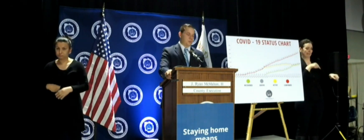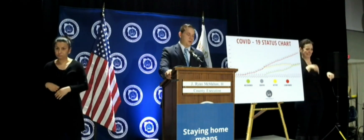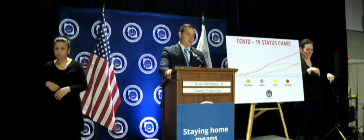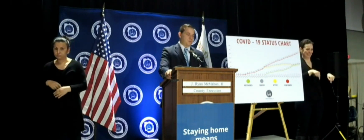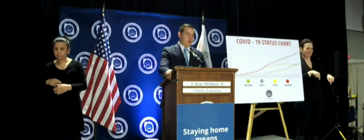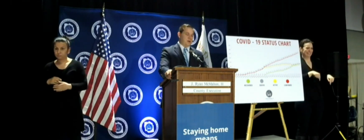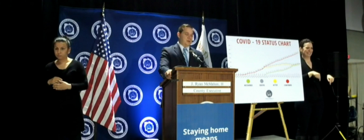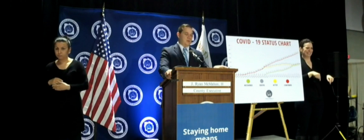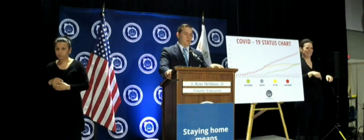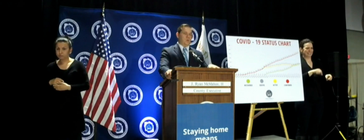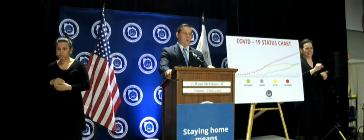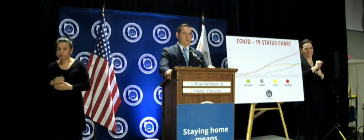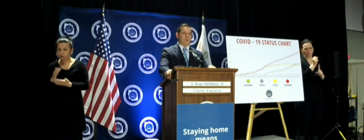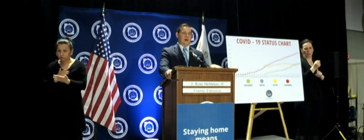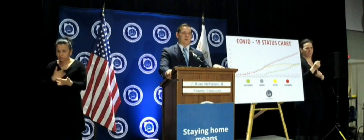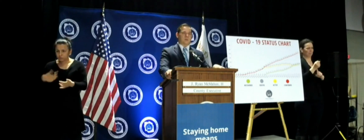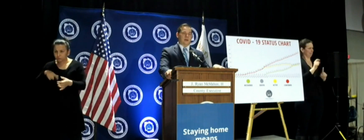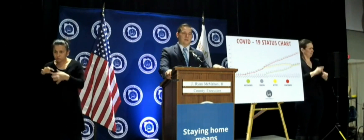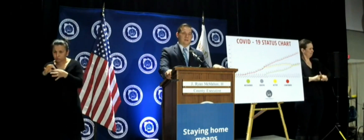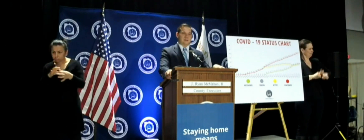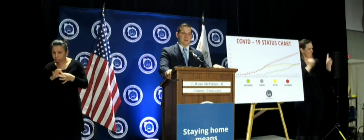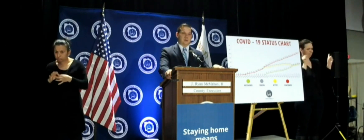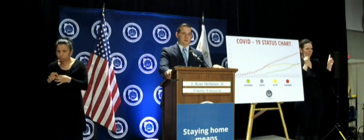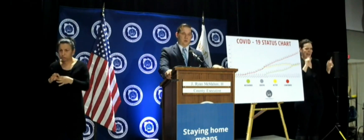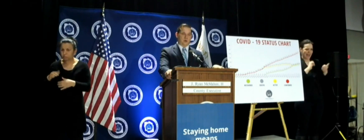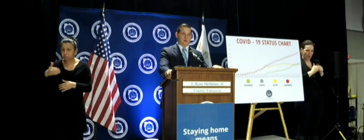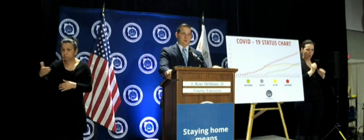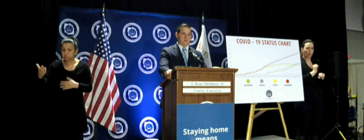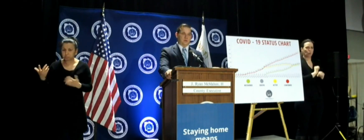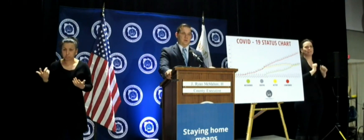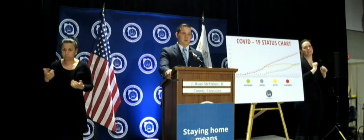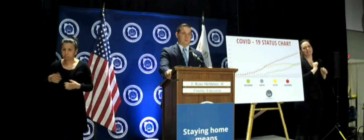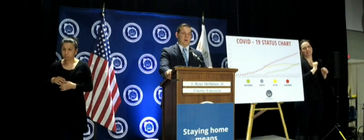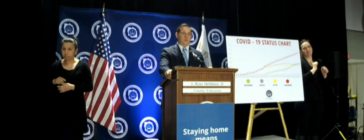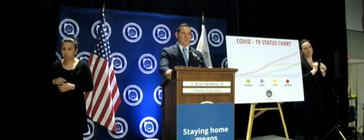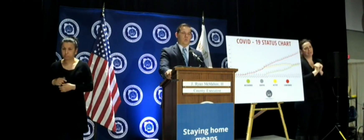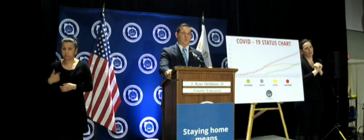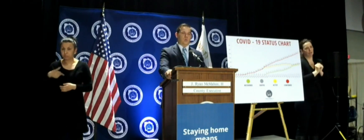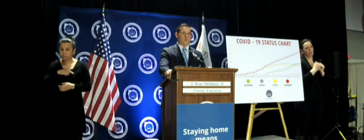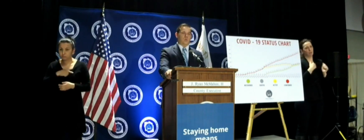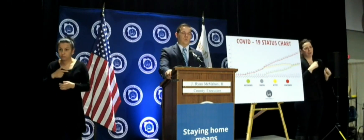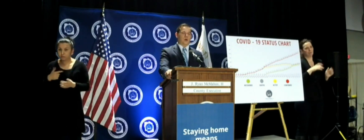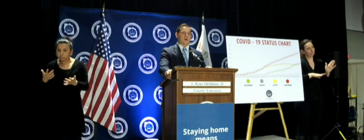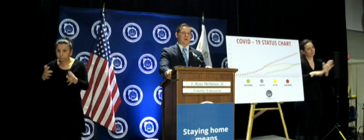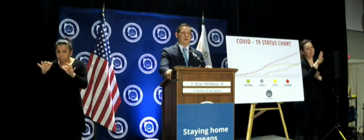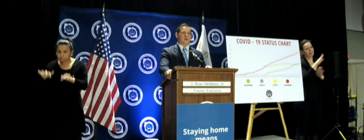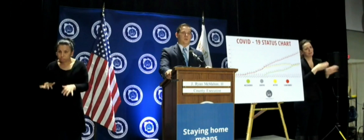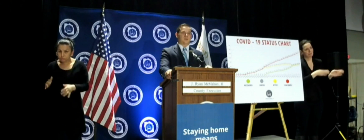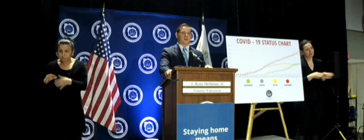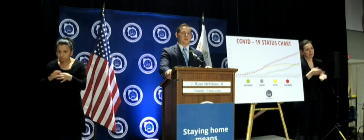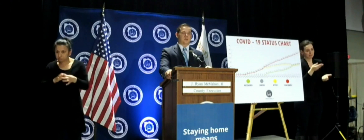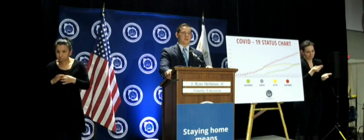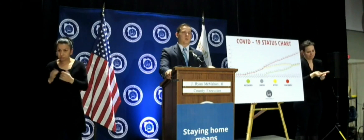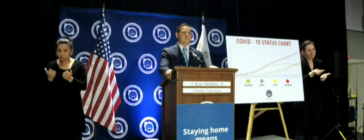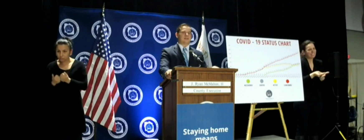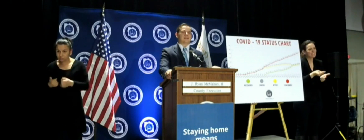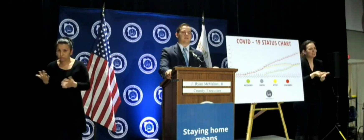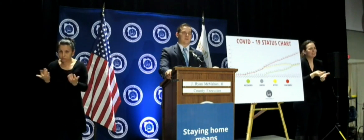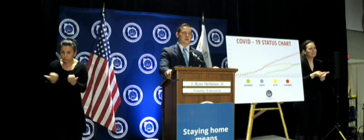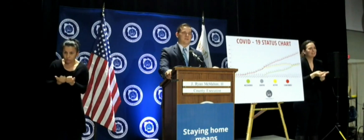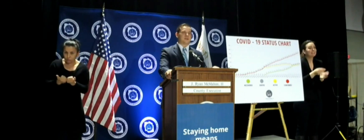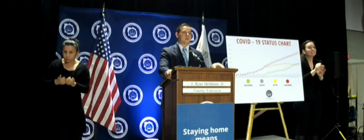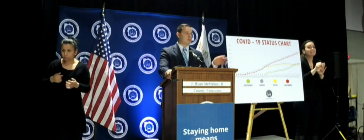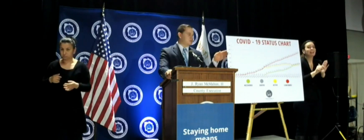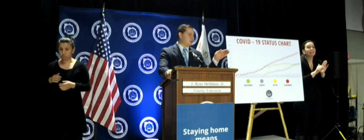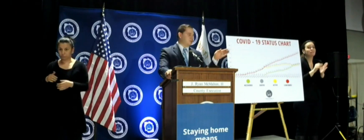future? But we'll put out a plan to the state of New York about what a restart looks like and what makes sense